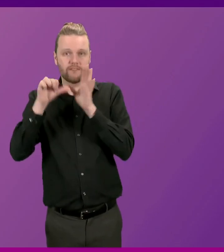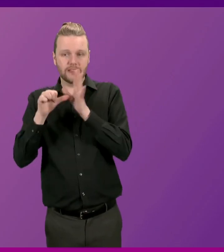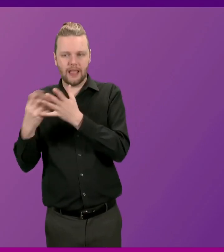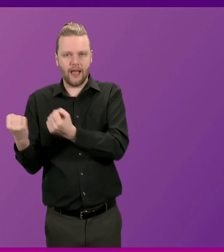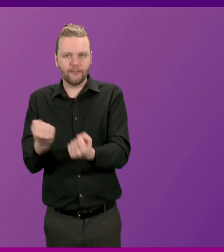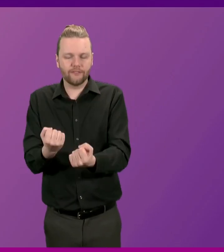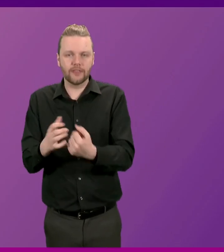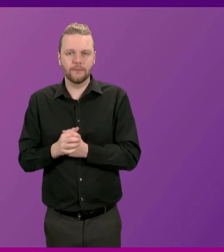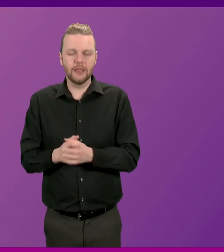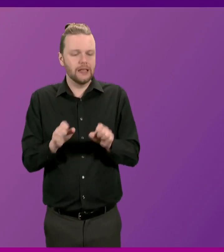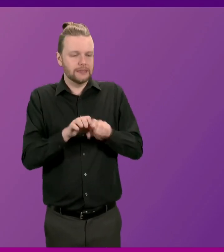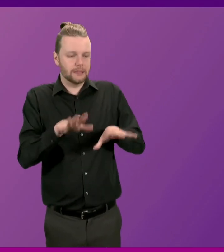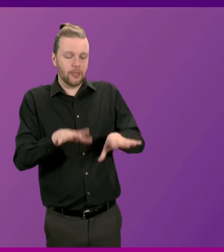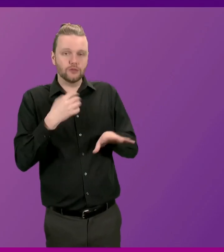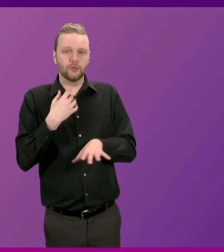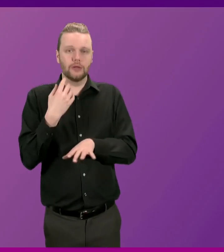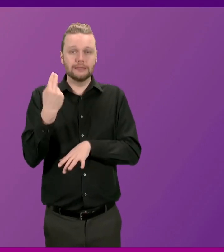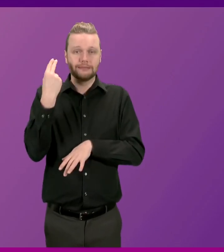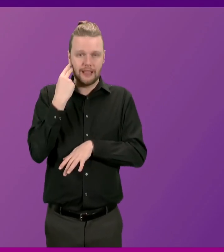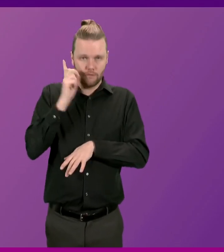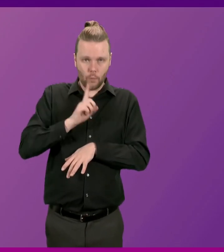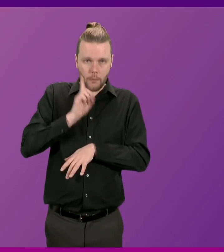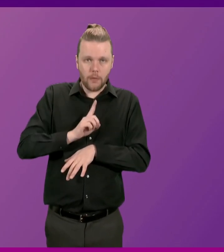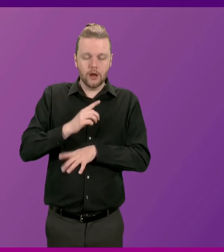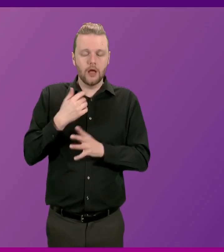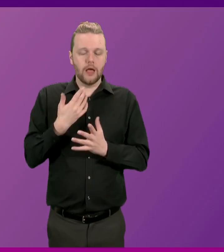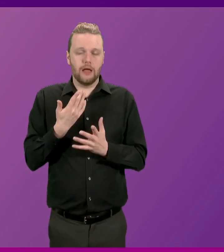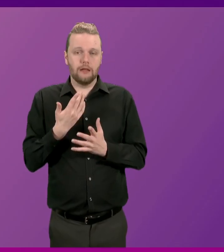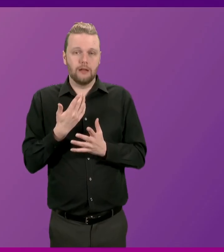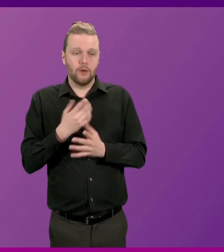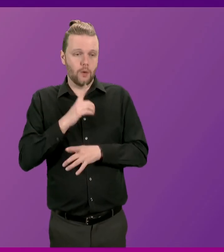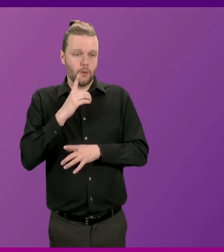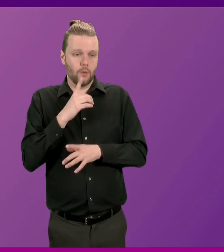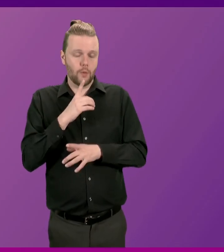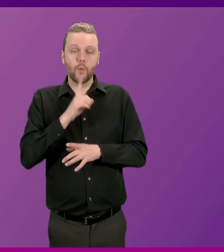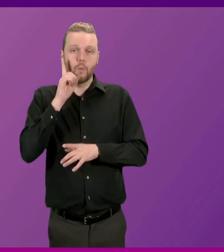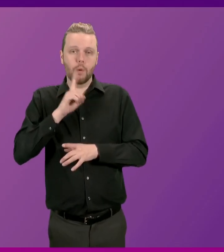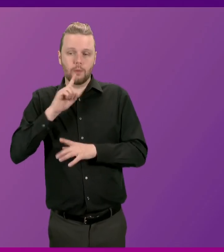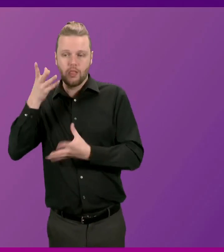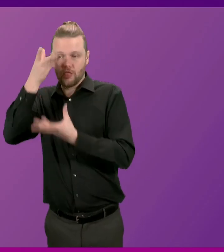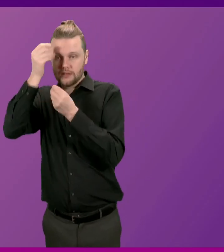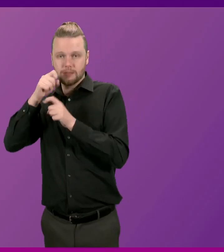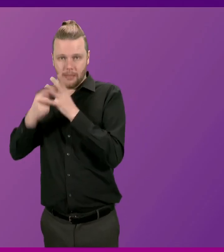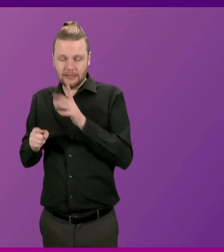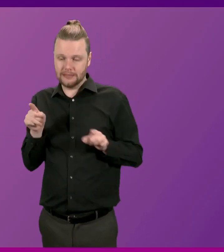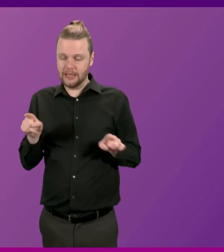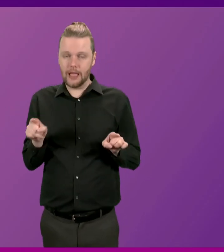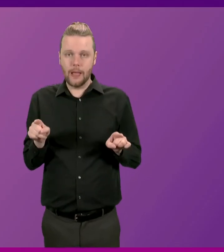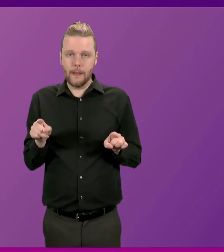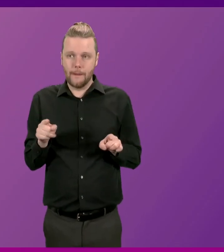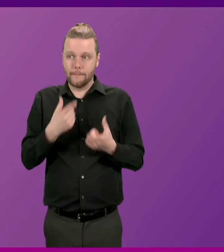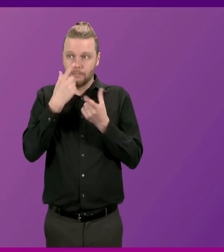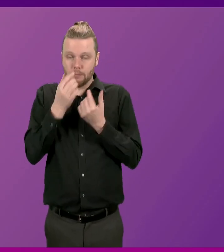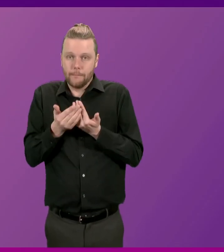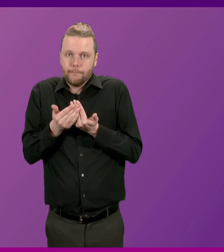difficulties, similar to the deaf women, and women with learning disabilities are more likely to